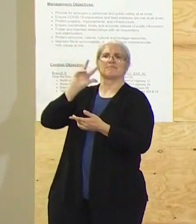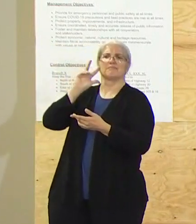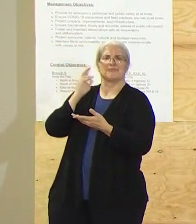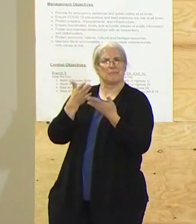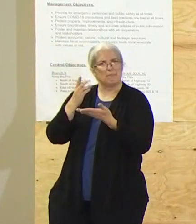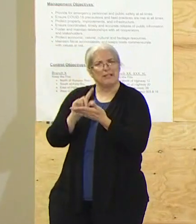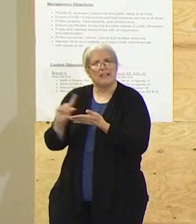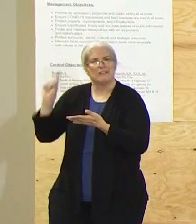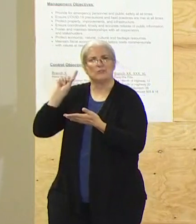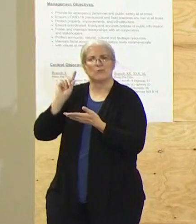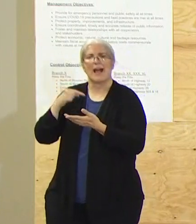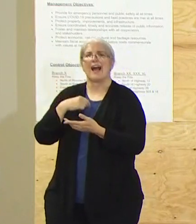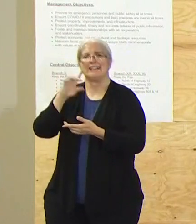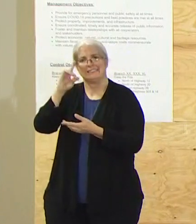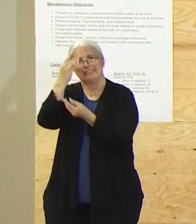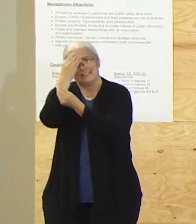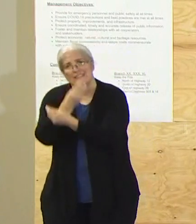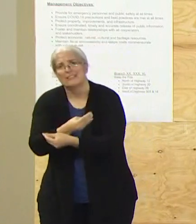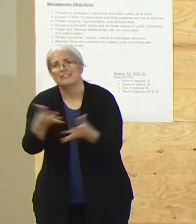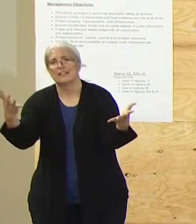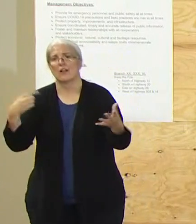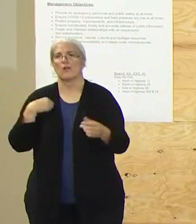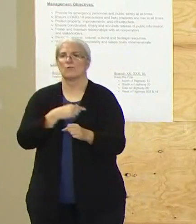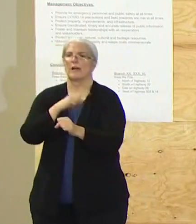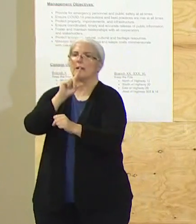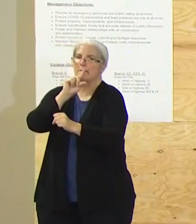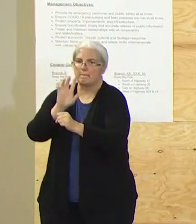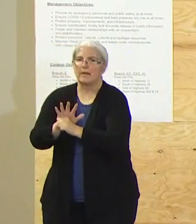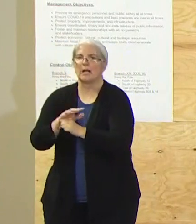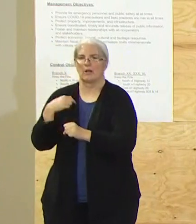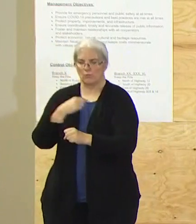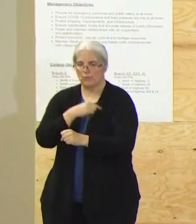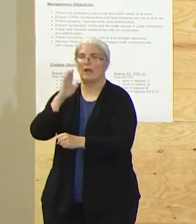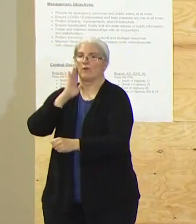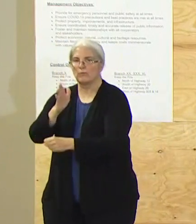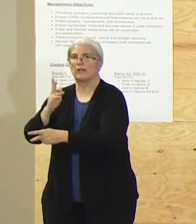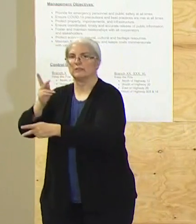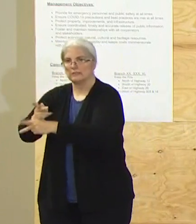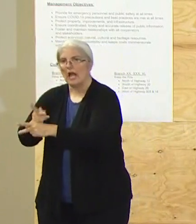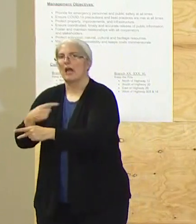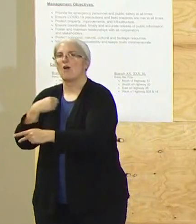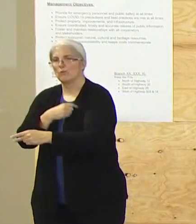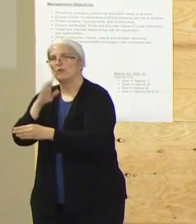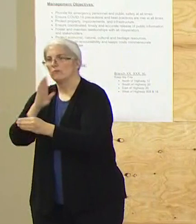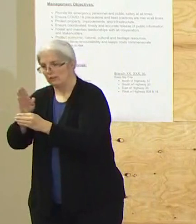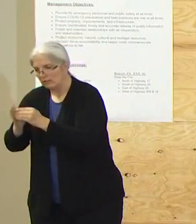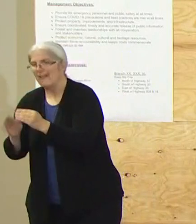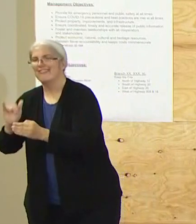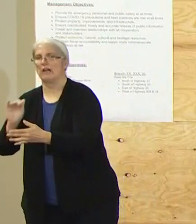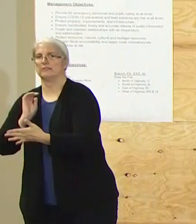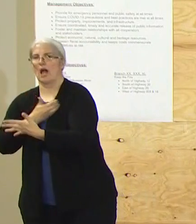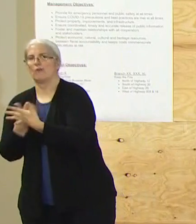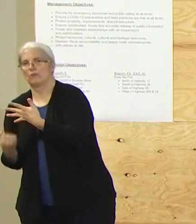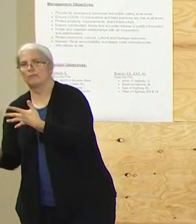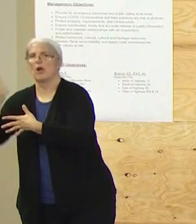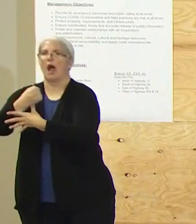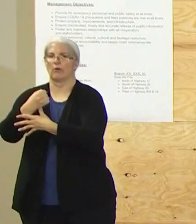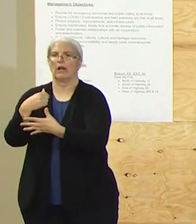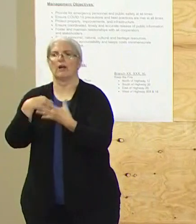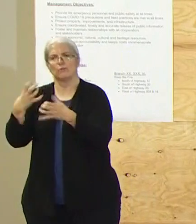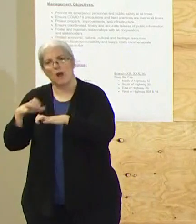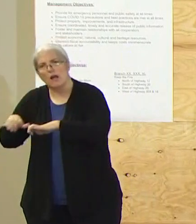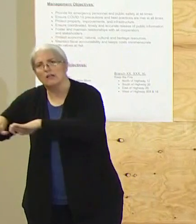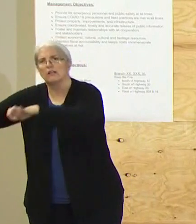committed to getting it done. It is one of our top priorities, and it is universal priority for all of these interests.